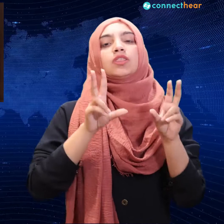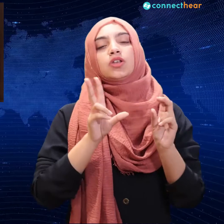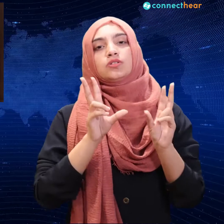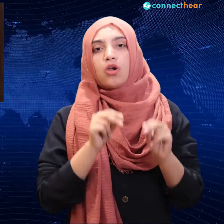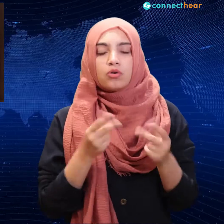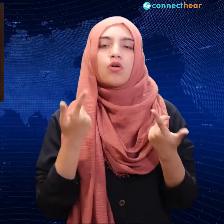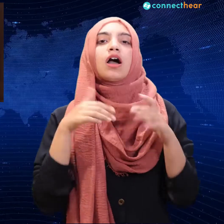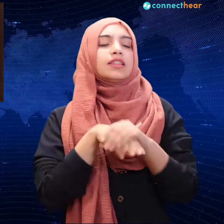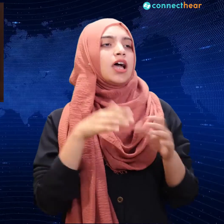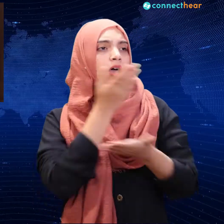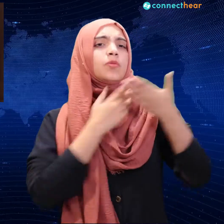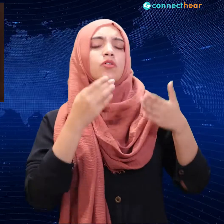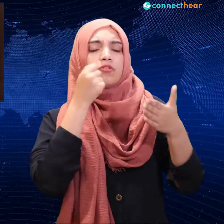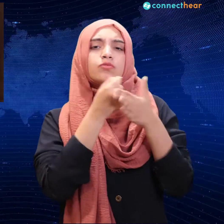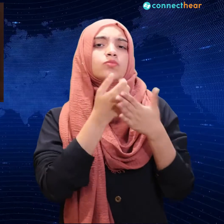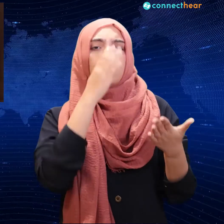We trained them that foreign